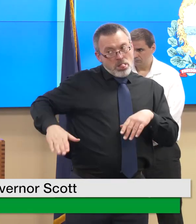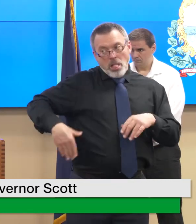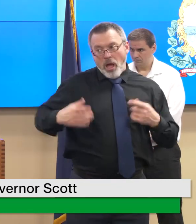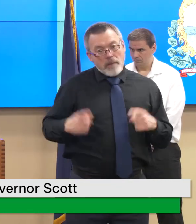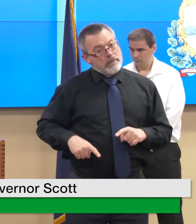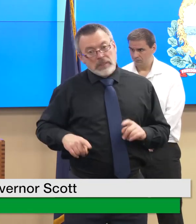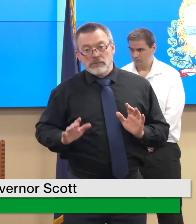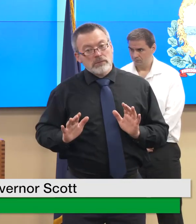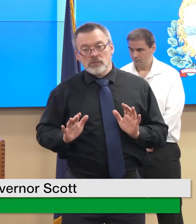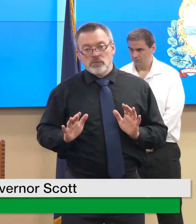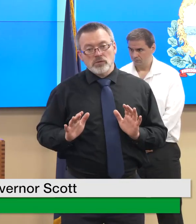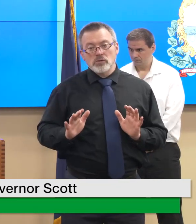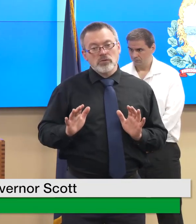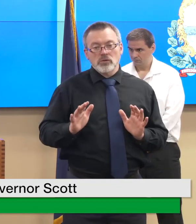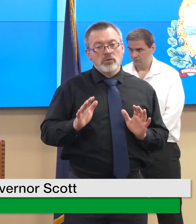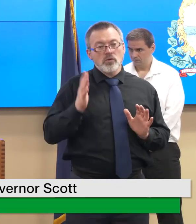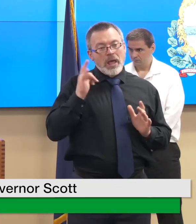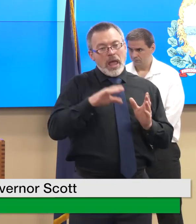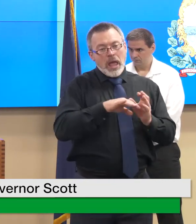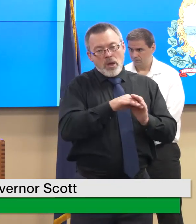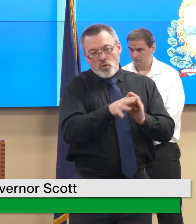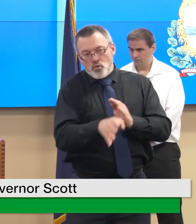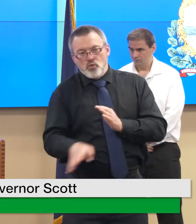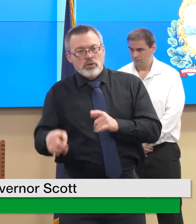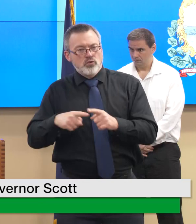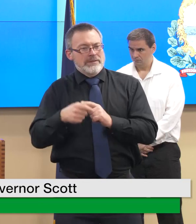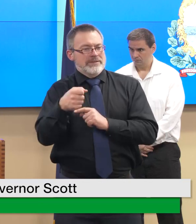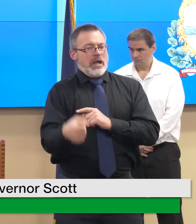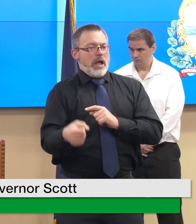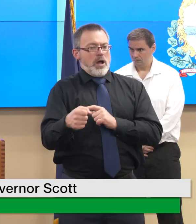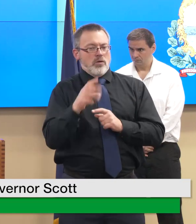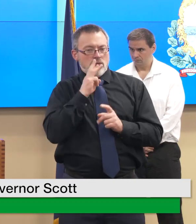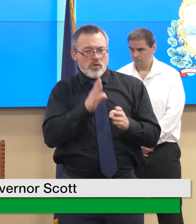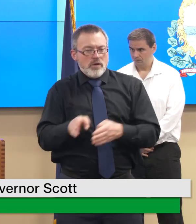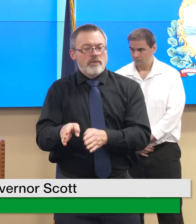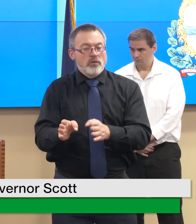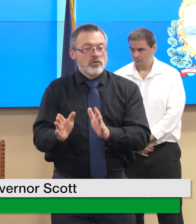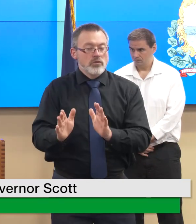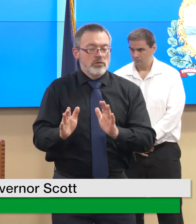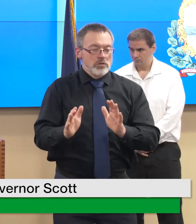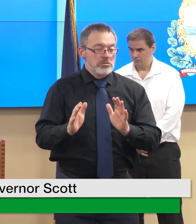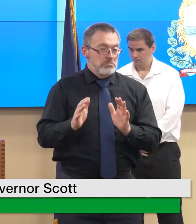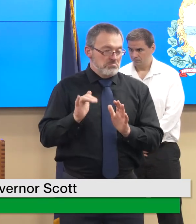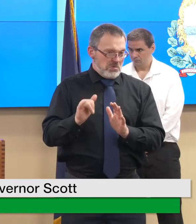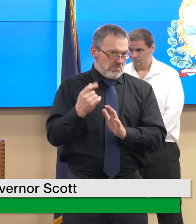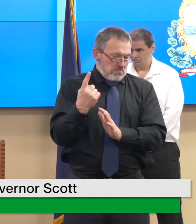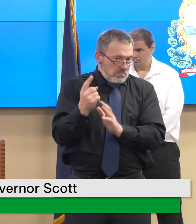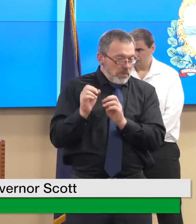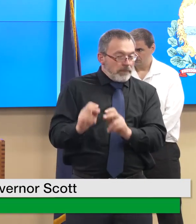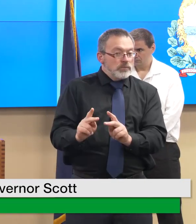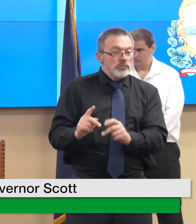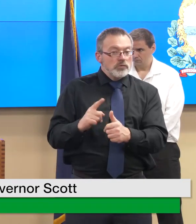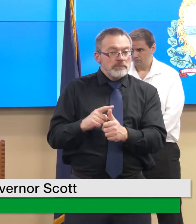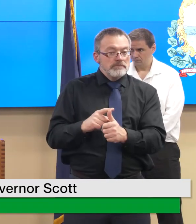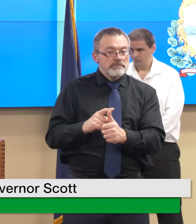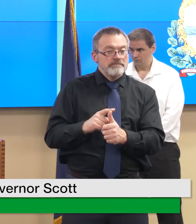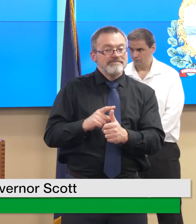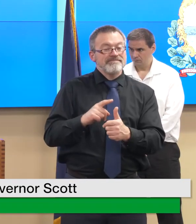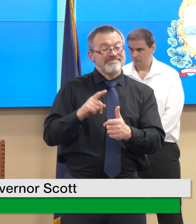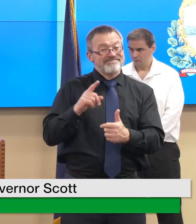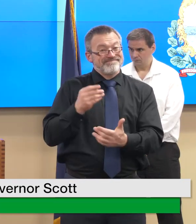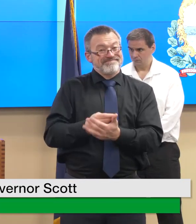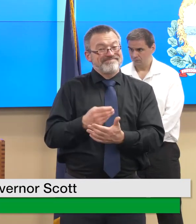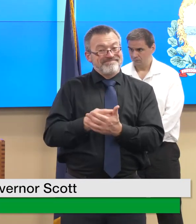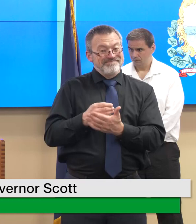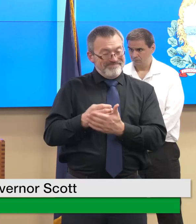head downstream. But we're looking at those opportunities. We also have a multi-million dollar refurbishment